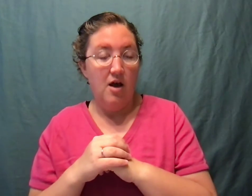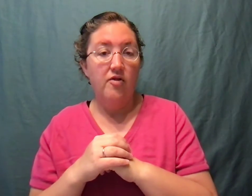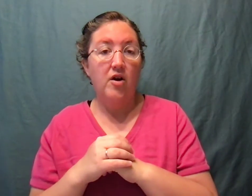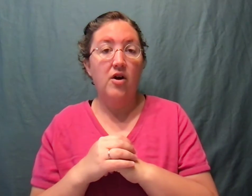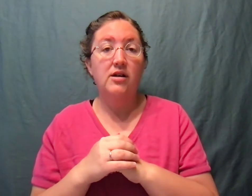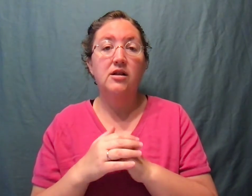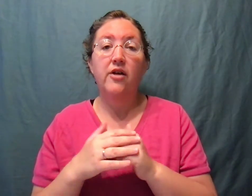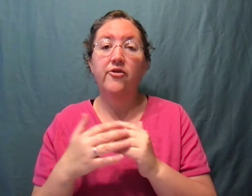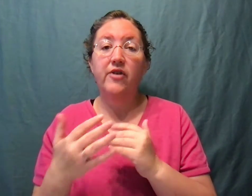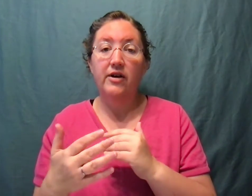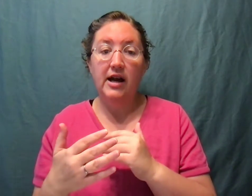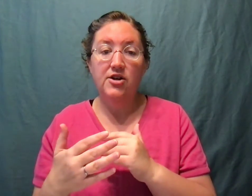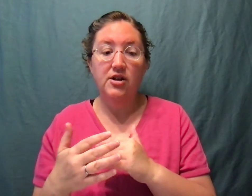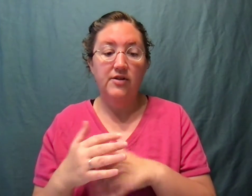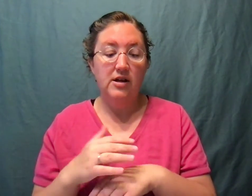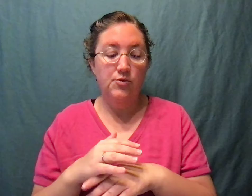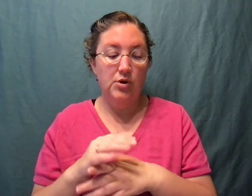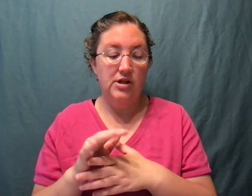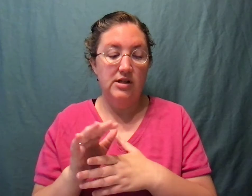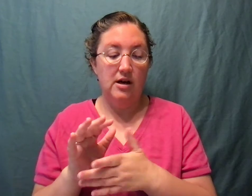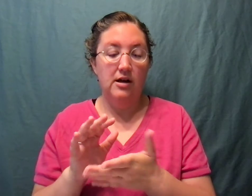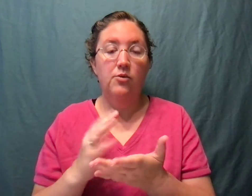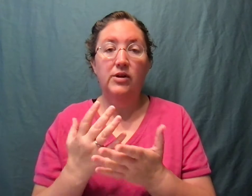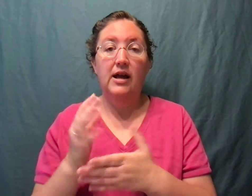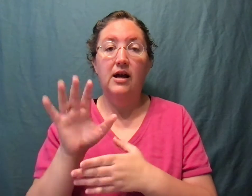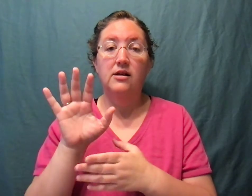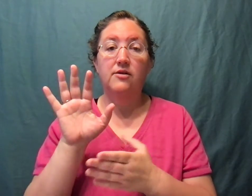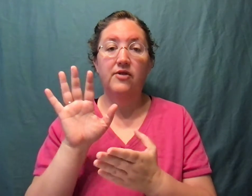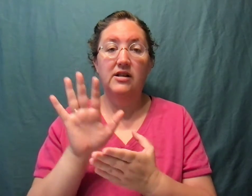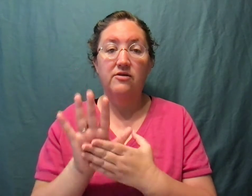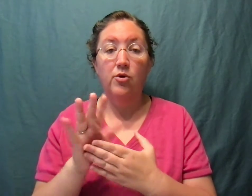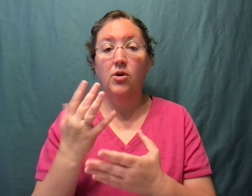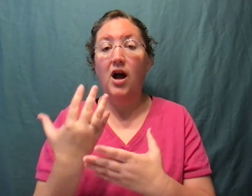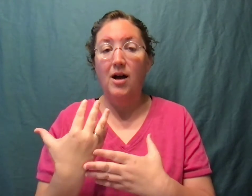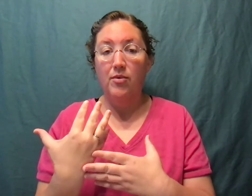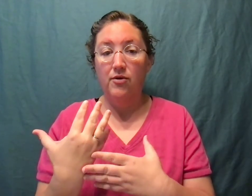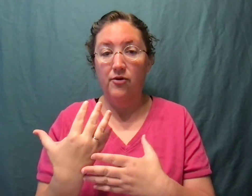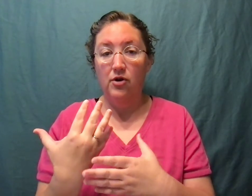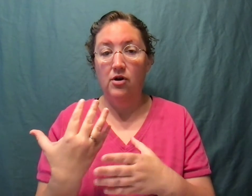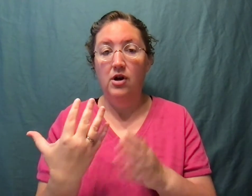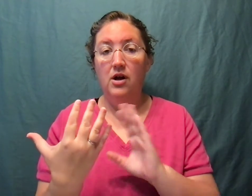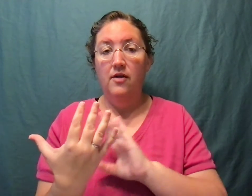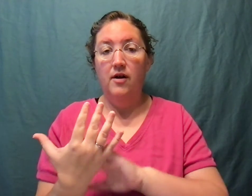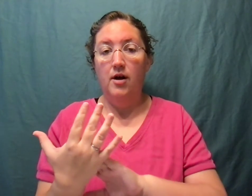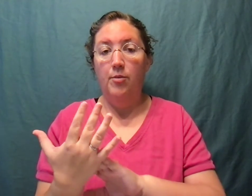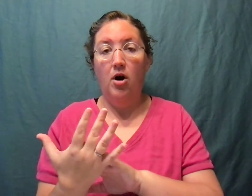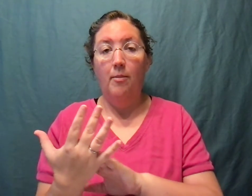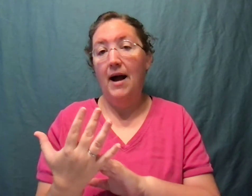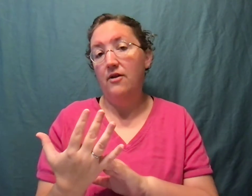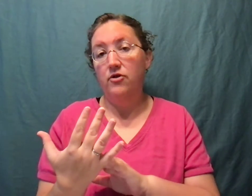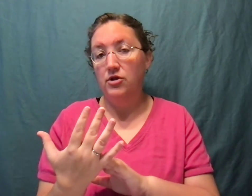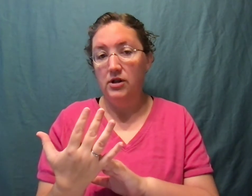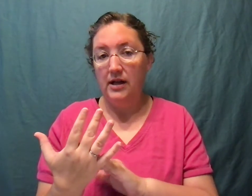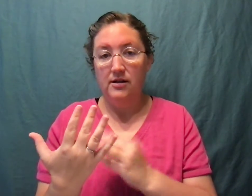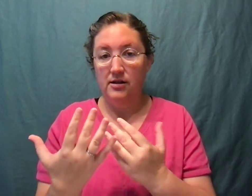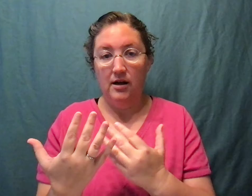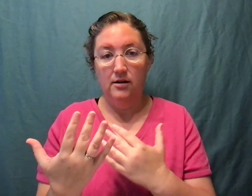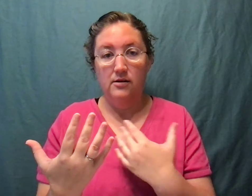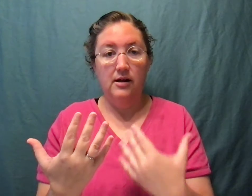There is another variation of these, which is signing with the hand facing forward. I prefer the palm back version. That's the signs that